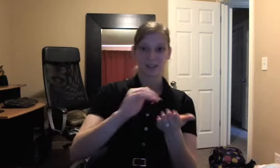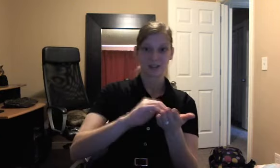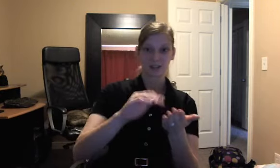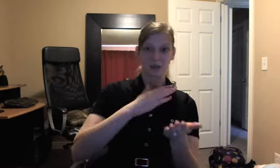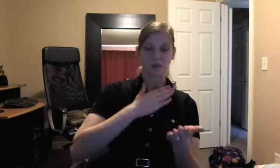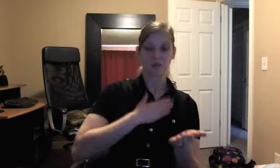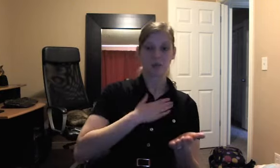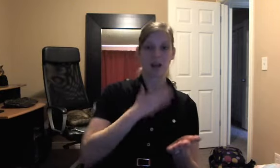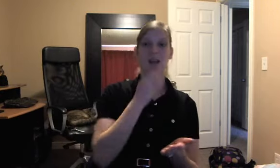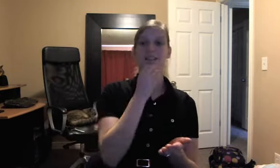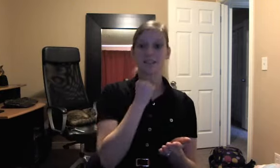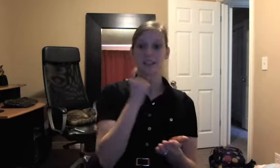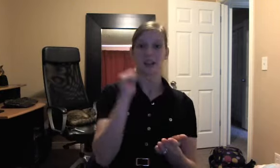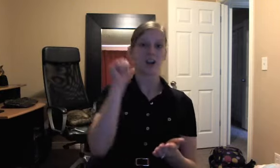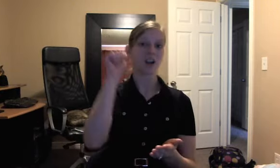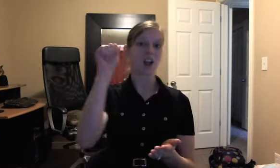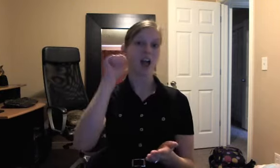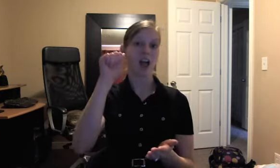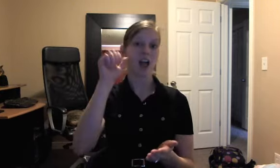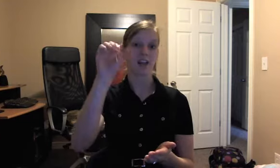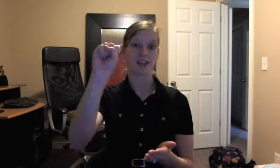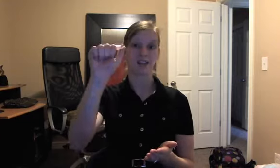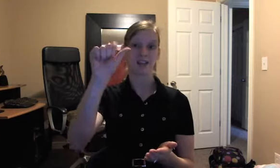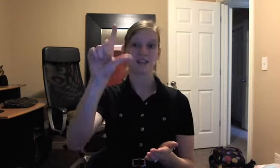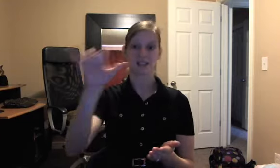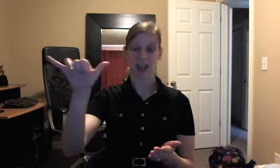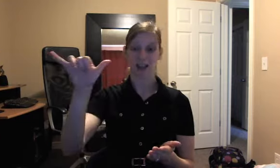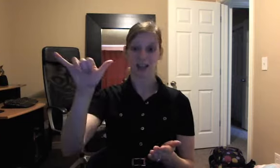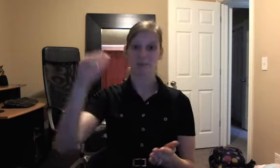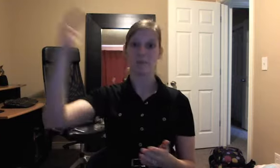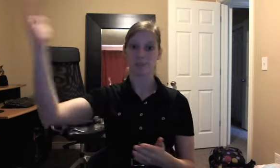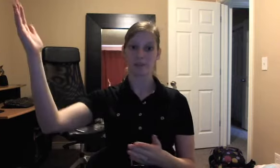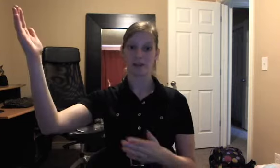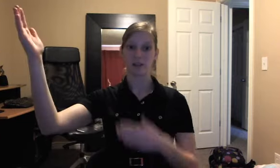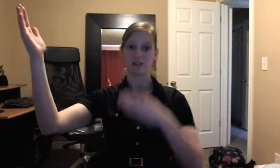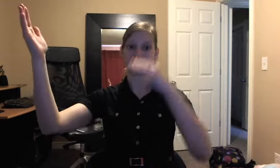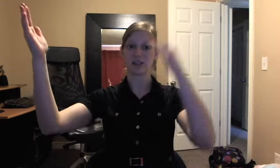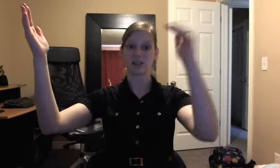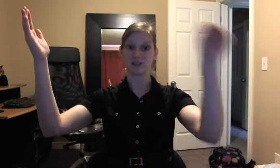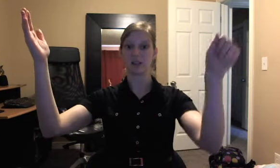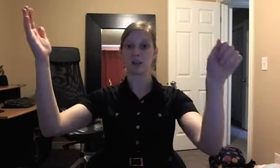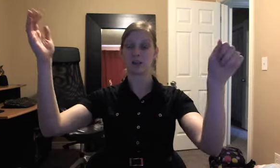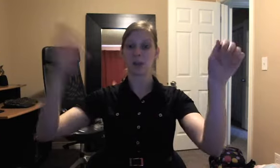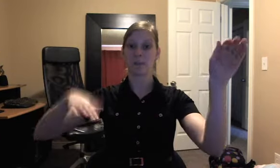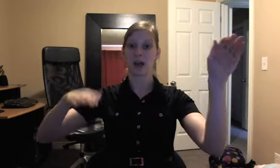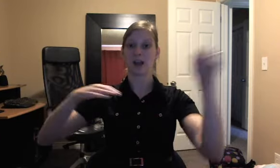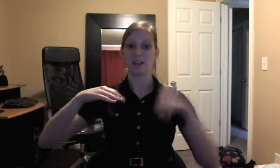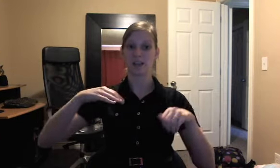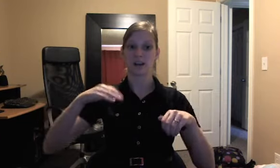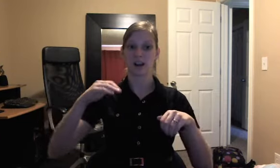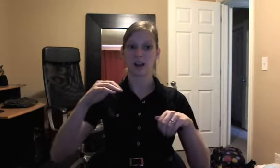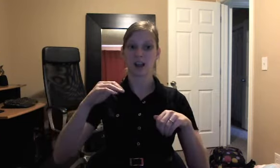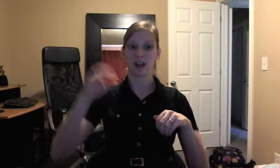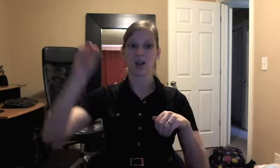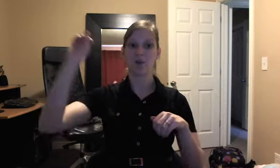Sally. Teach. Okay. Please excuse my dear Aunt Sally. Please